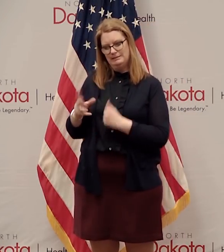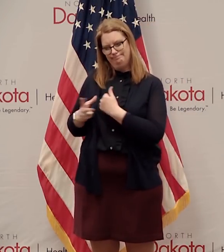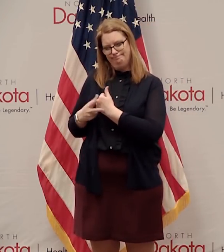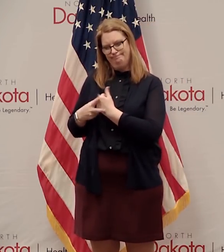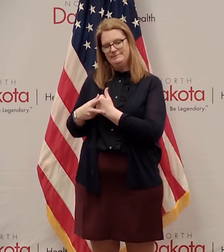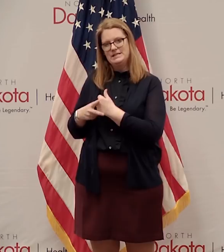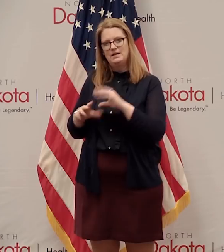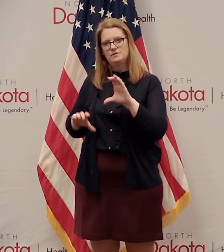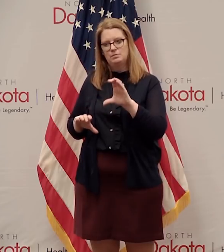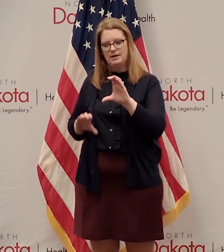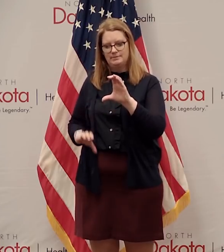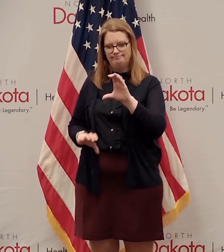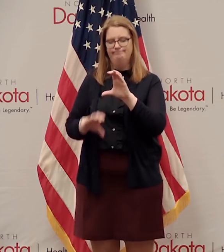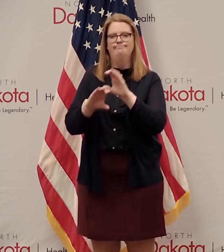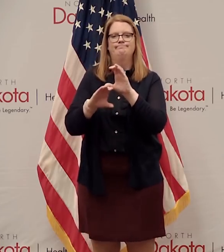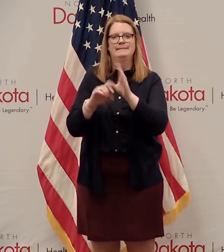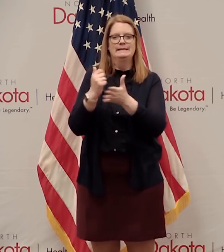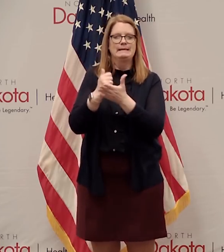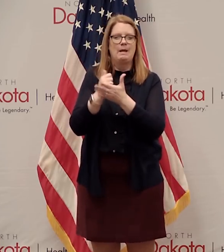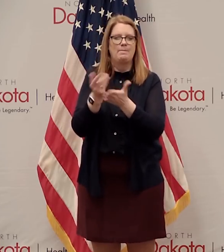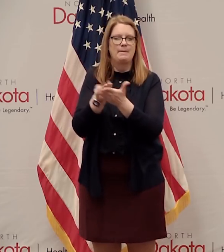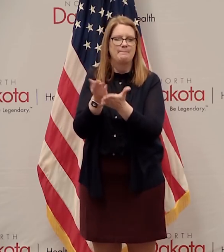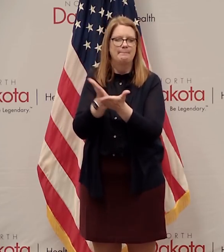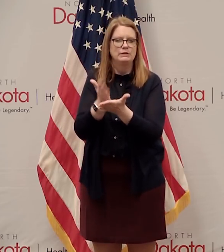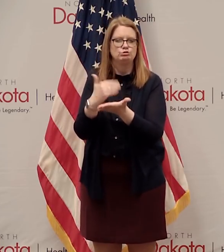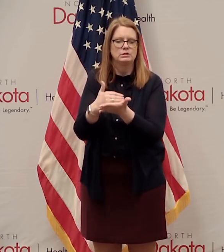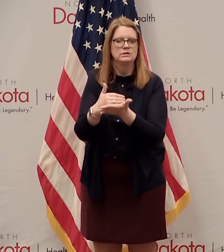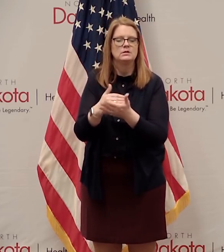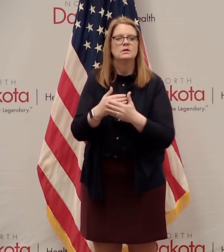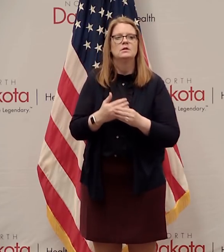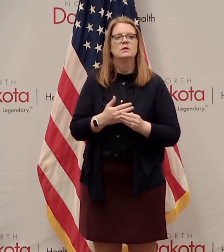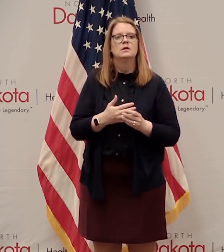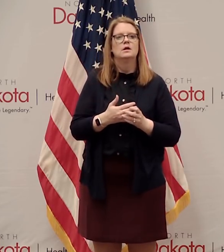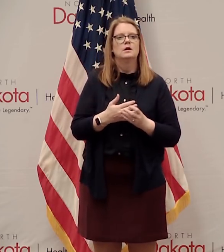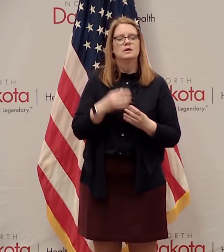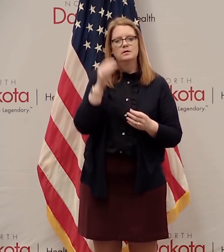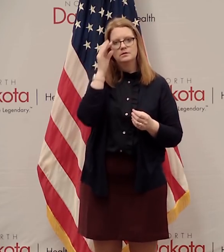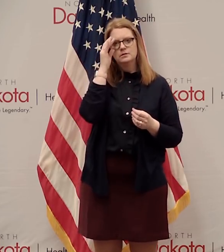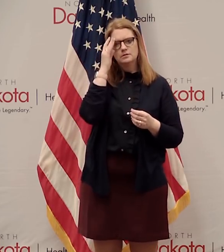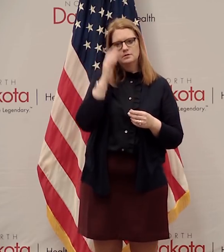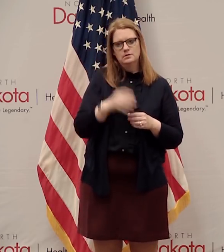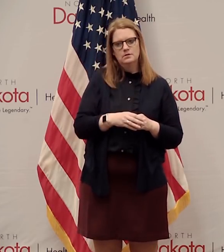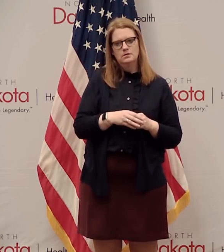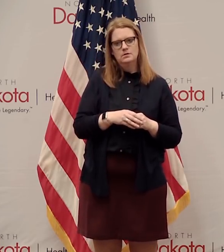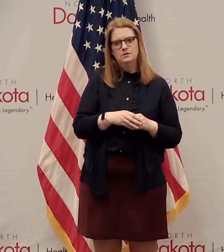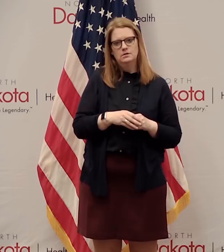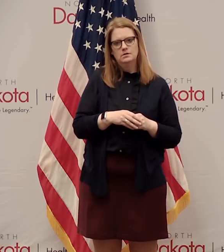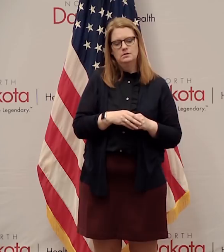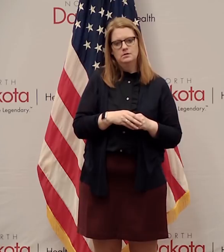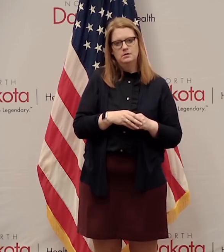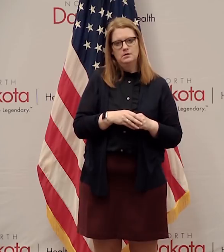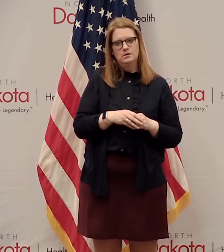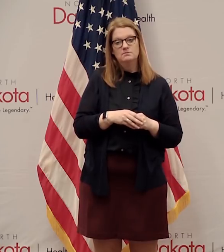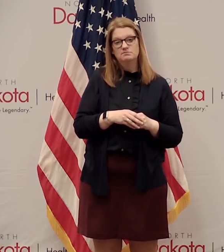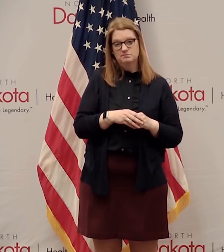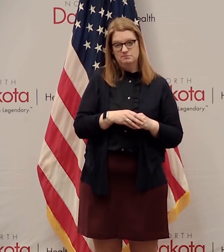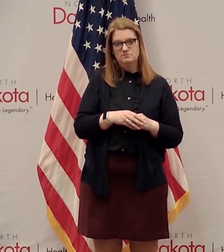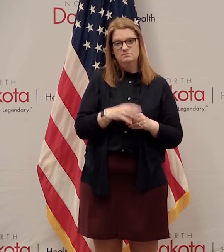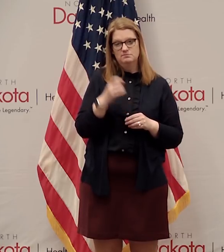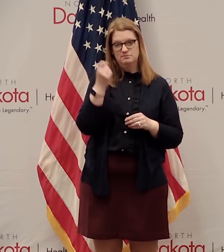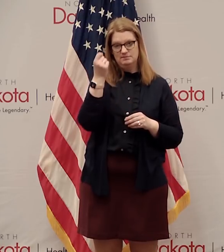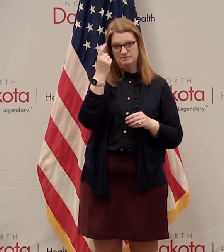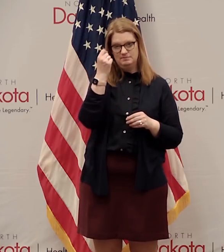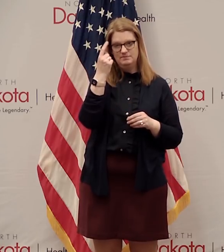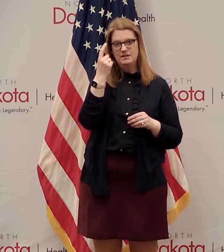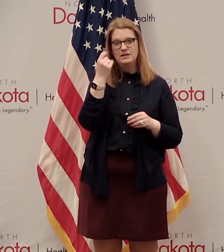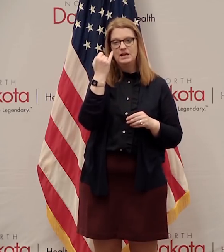positives. But all of we will not be able to escape budget cuts if we